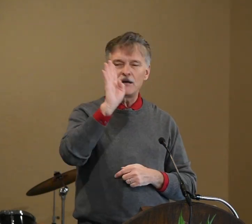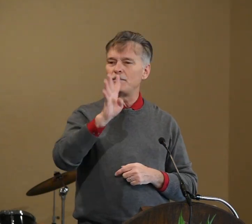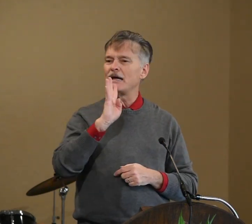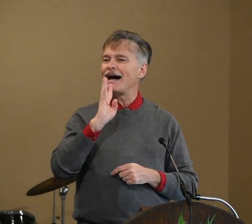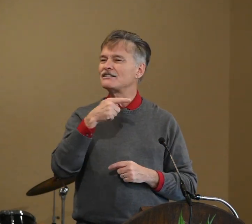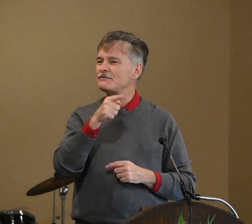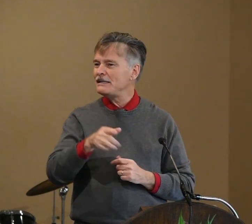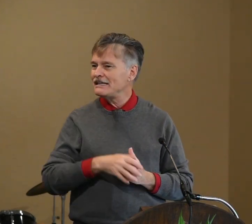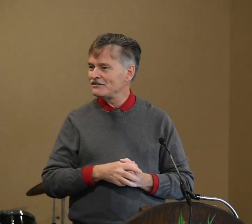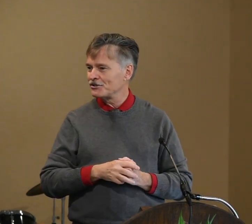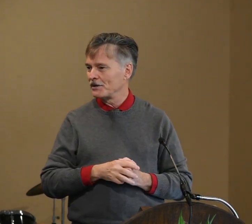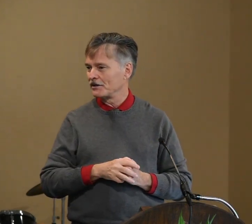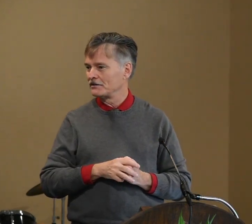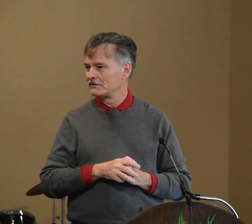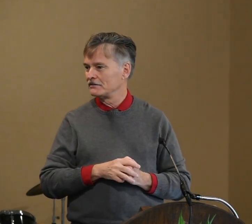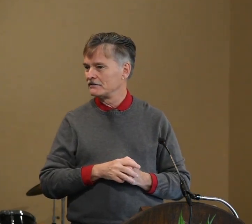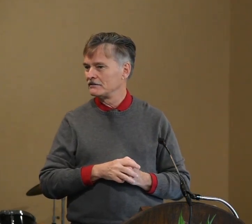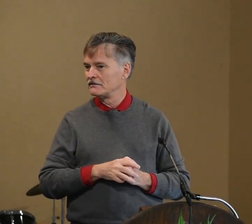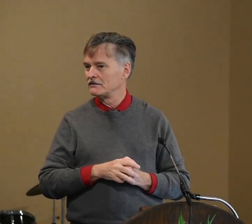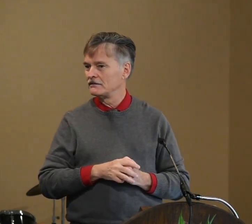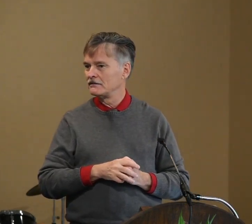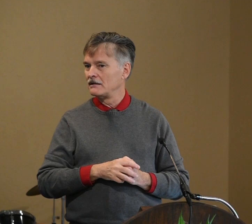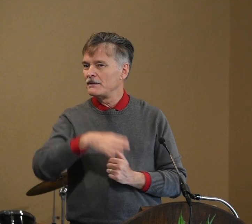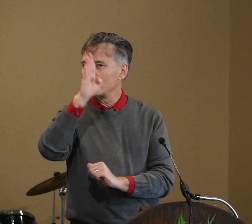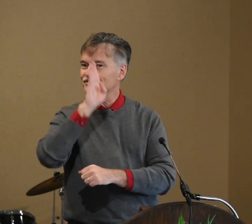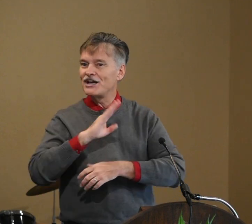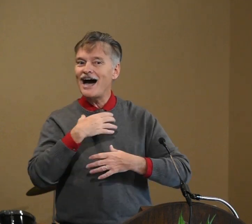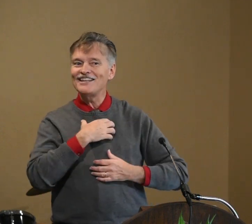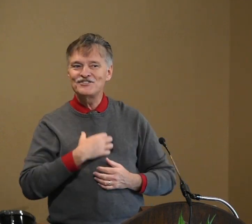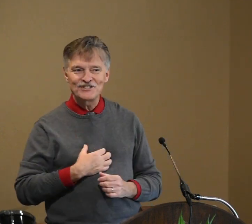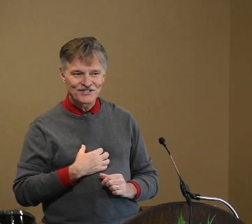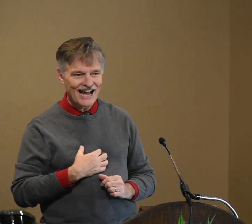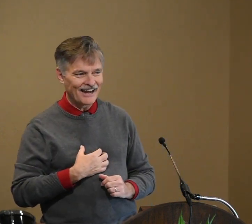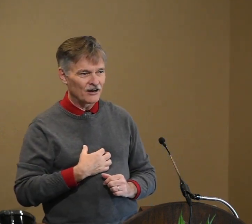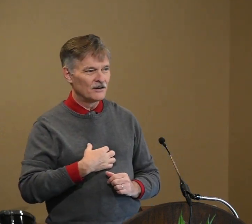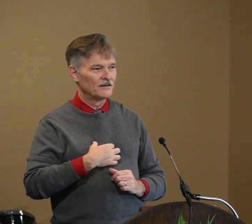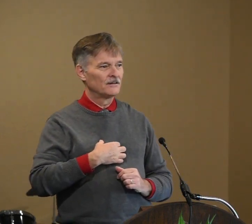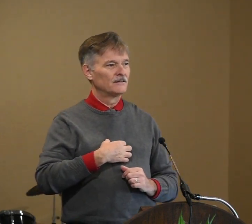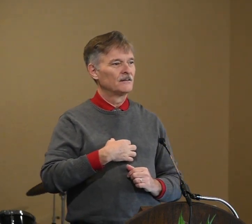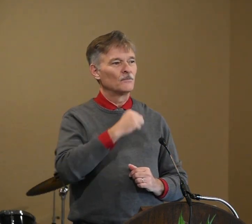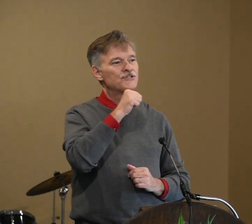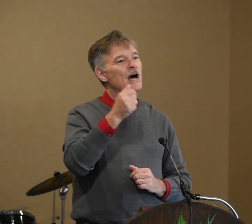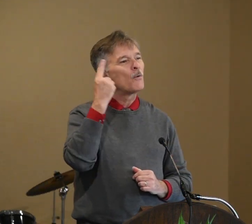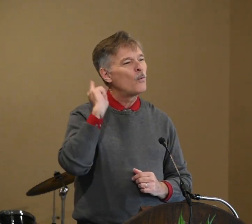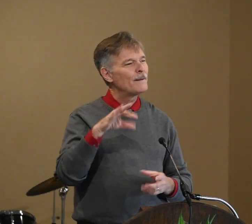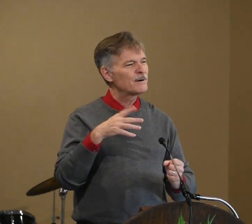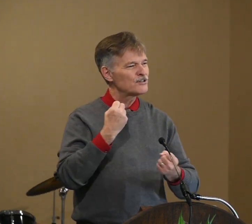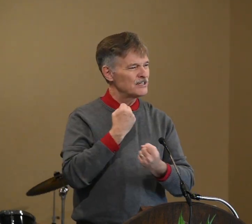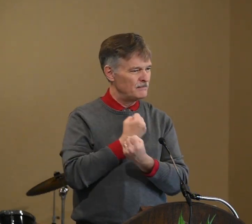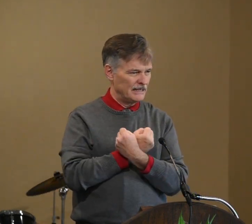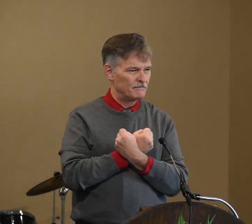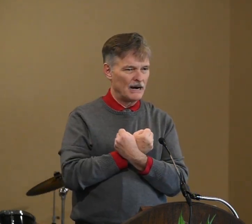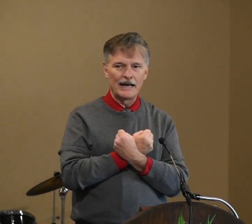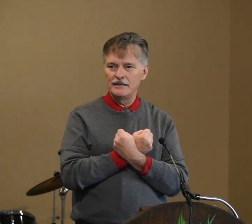would be God speaking to her. Because God's desire was not one person be in